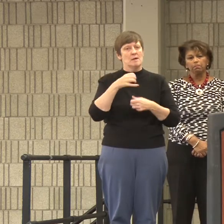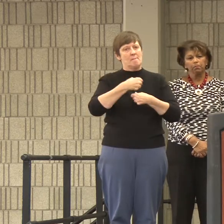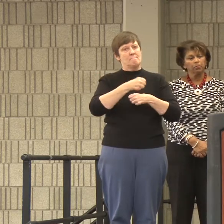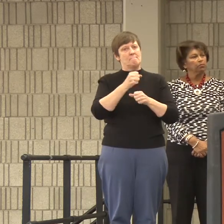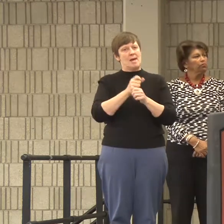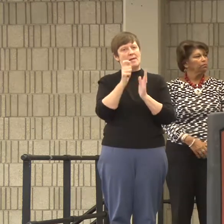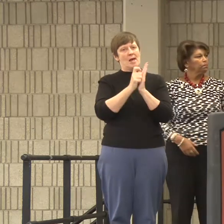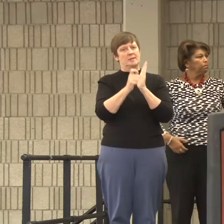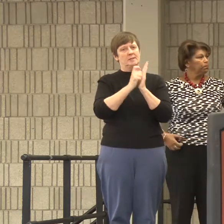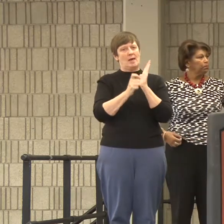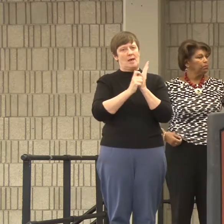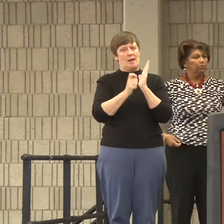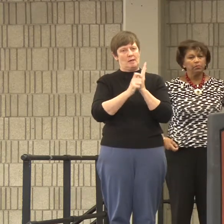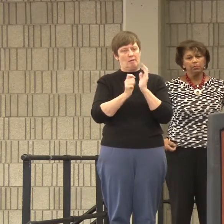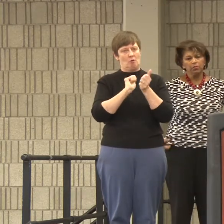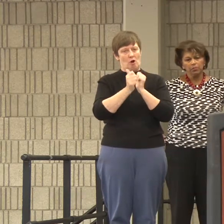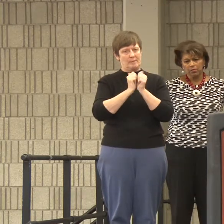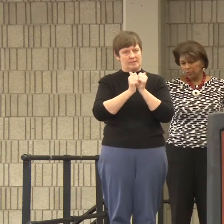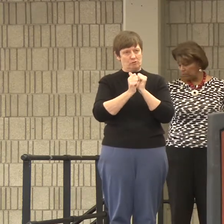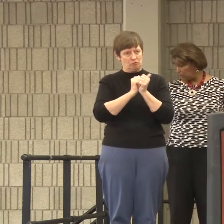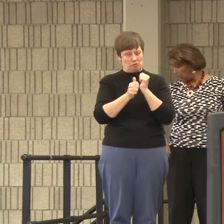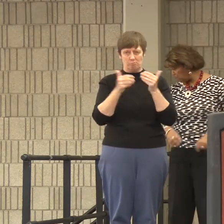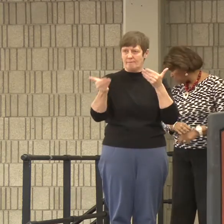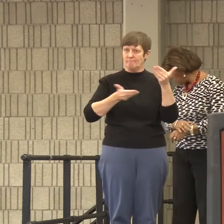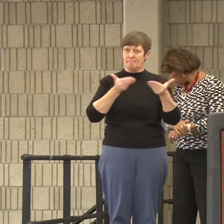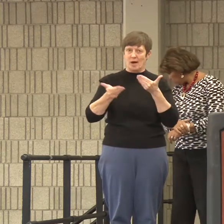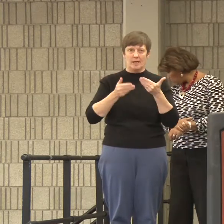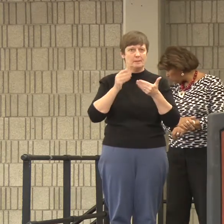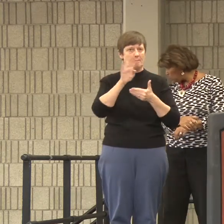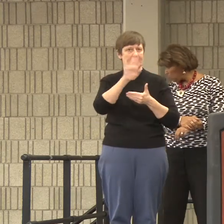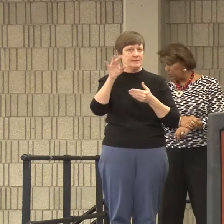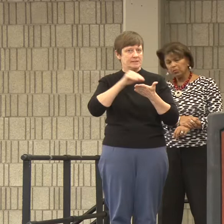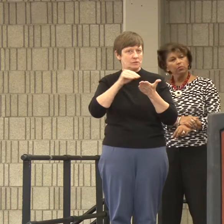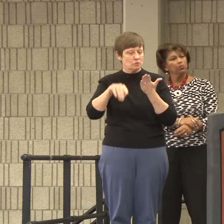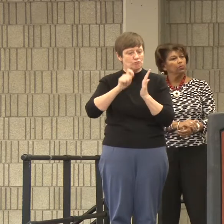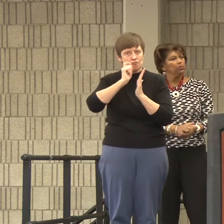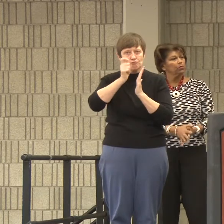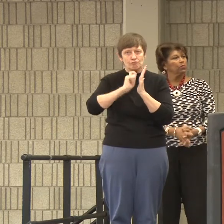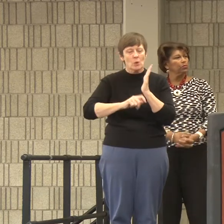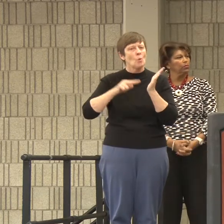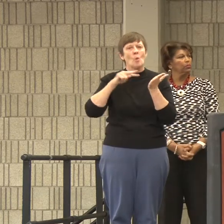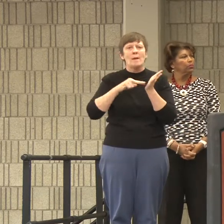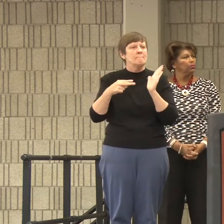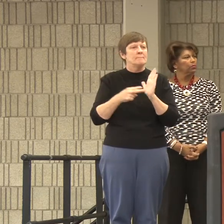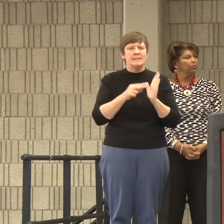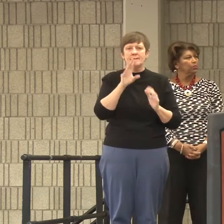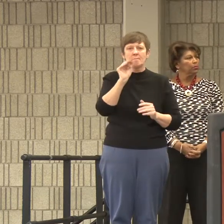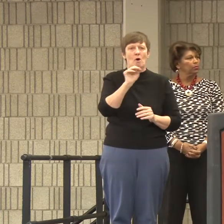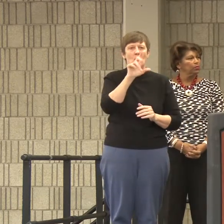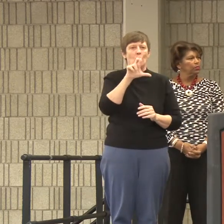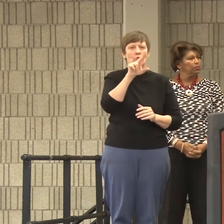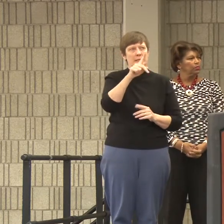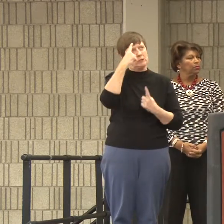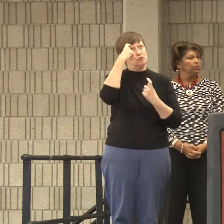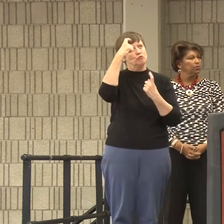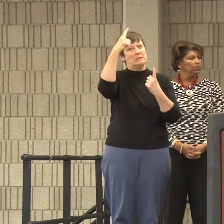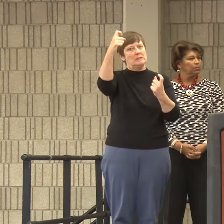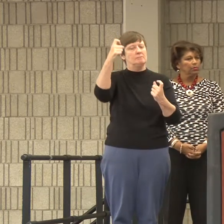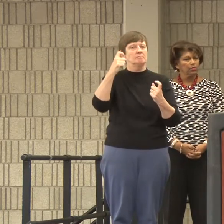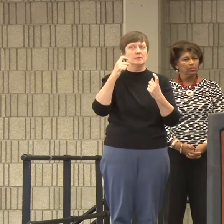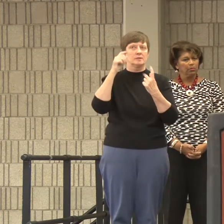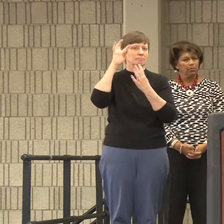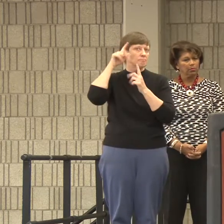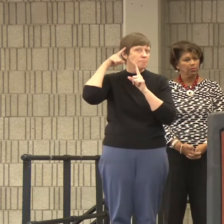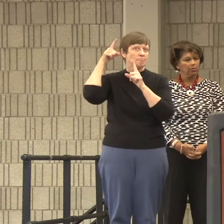essay competition, inviting BCC students to write about the meaning of Dr. King's dreams and ideals.